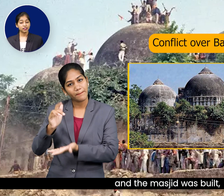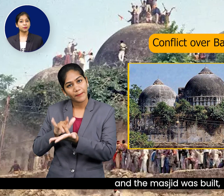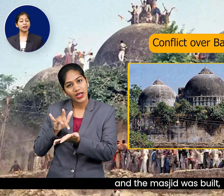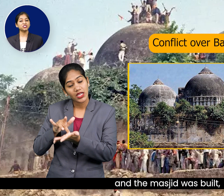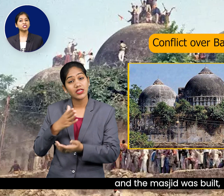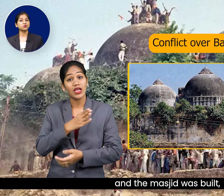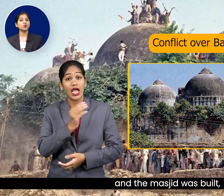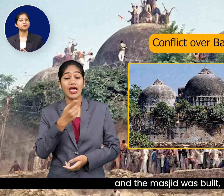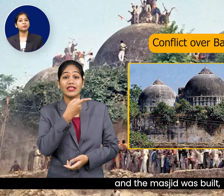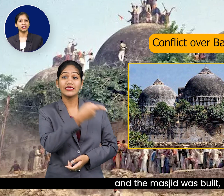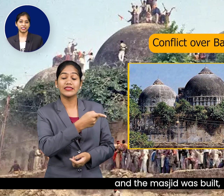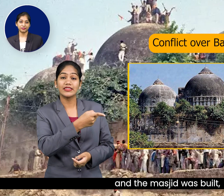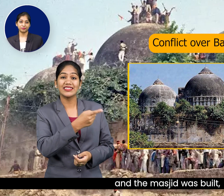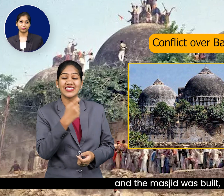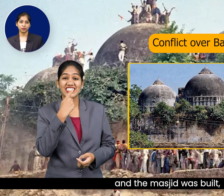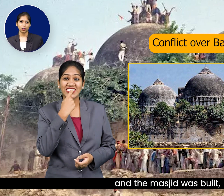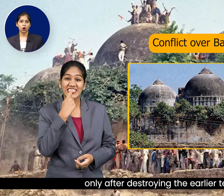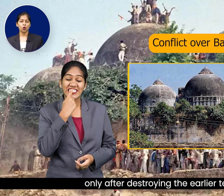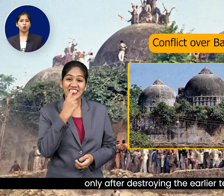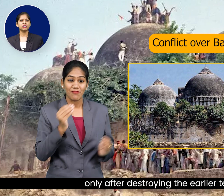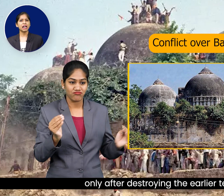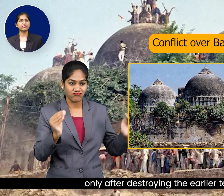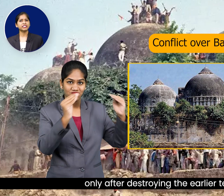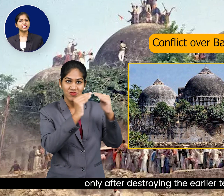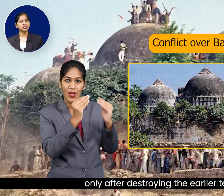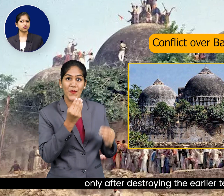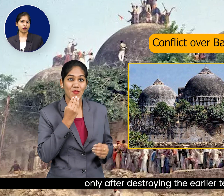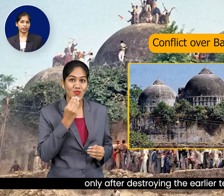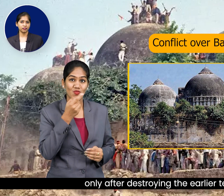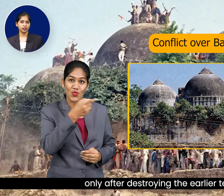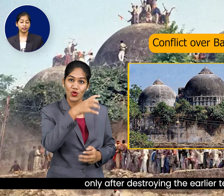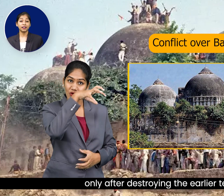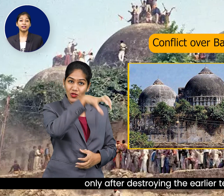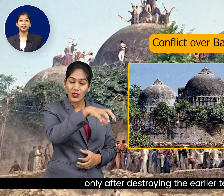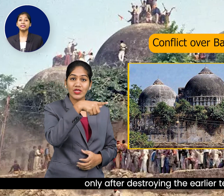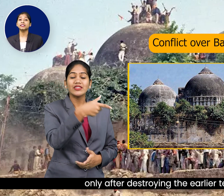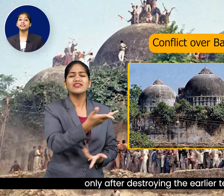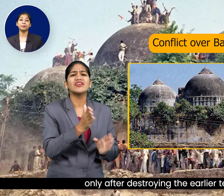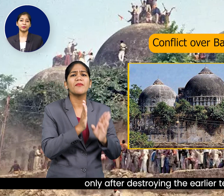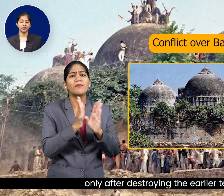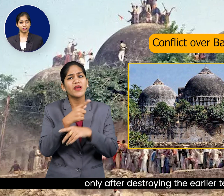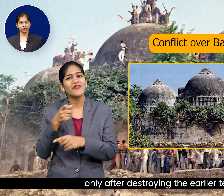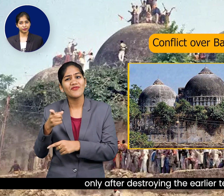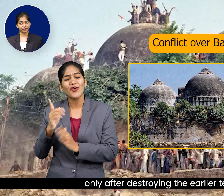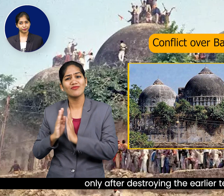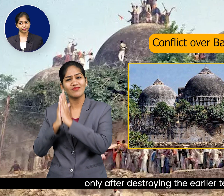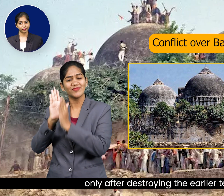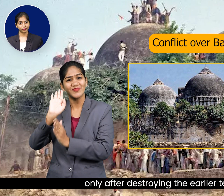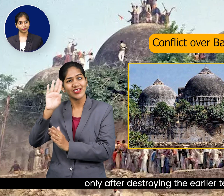and the masjid was built only after destroying the earlier temple.